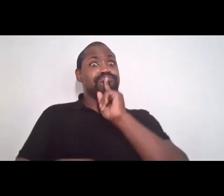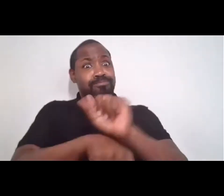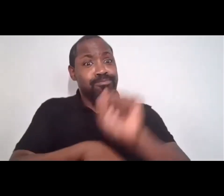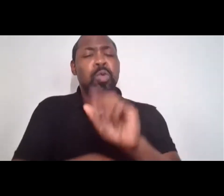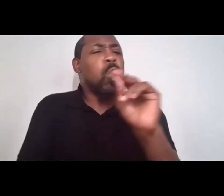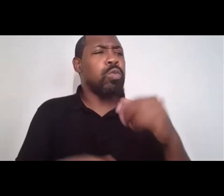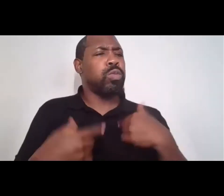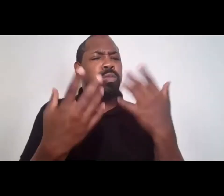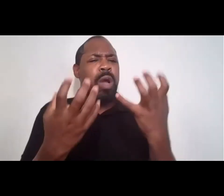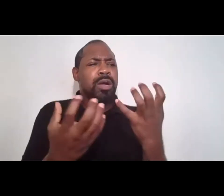bills.